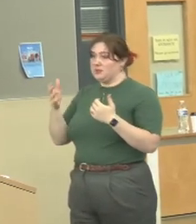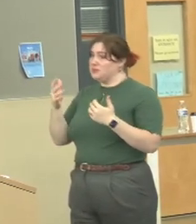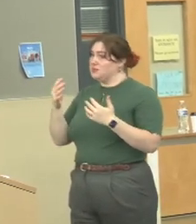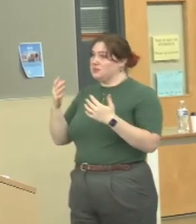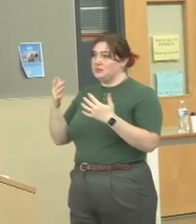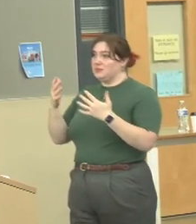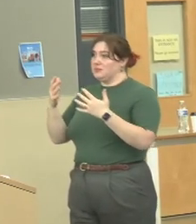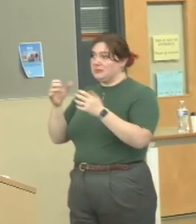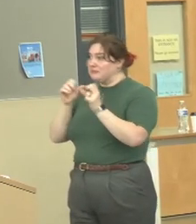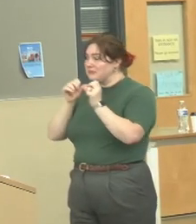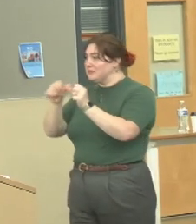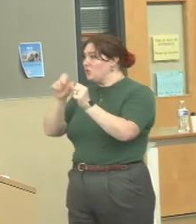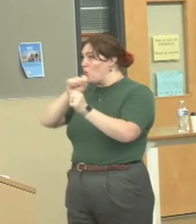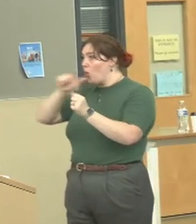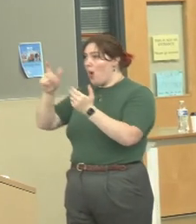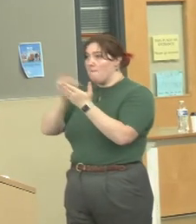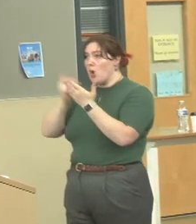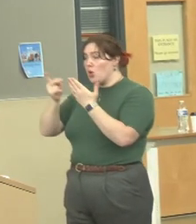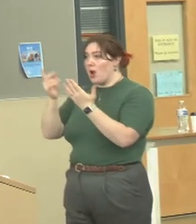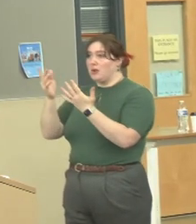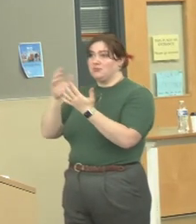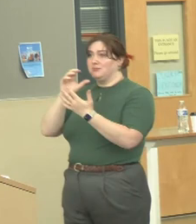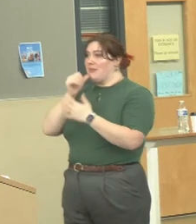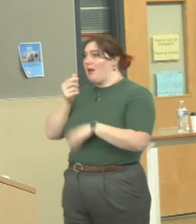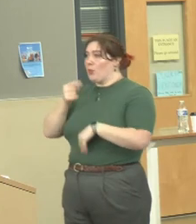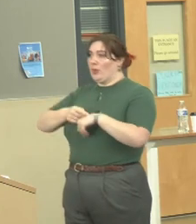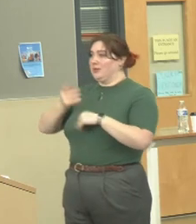across the board in all of our programs in Seattle Public Schools.